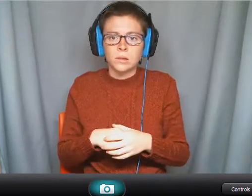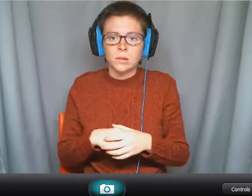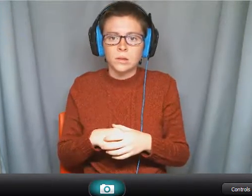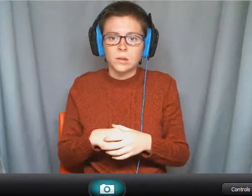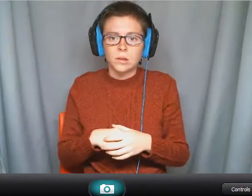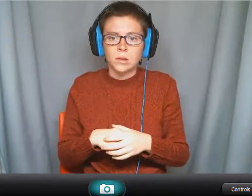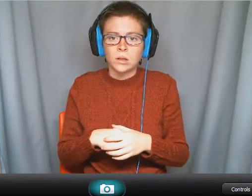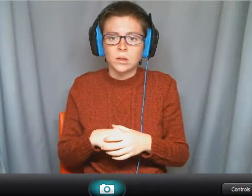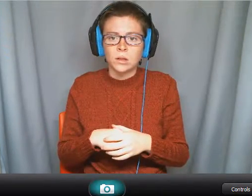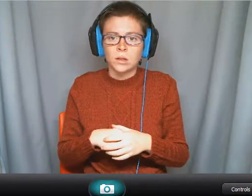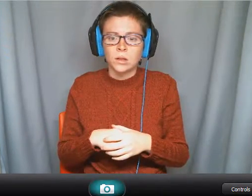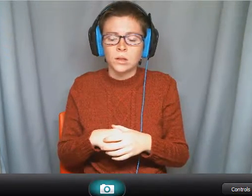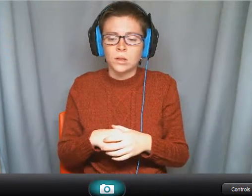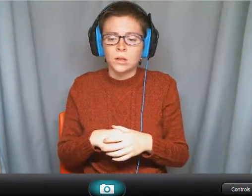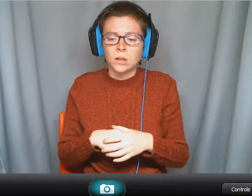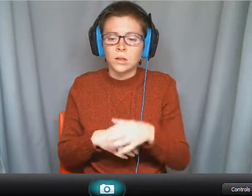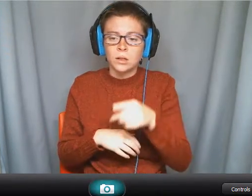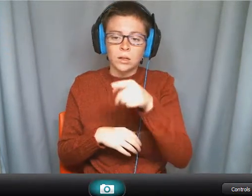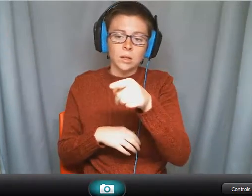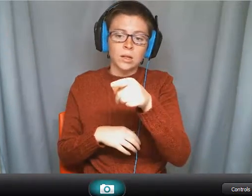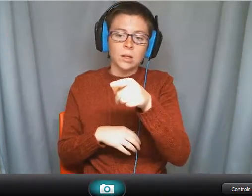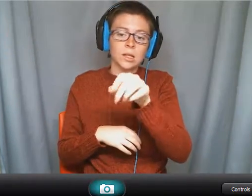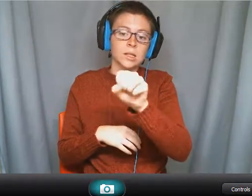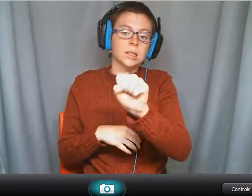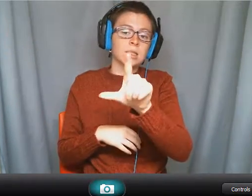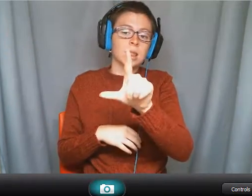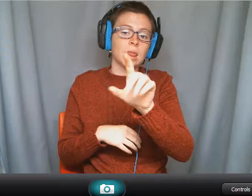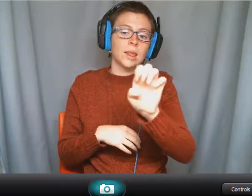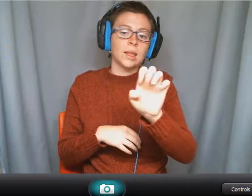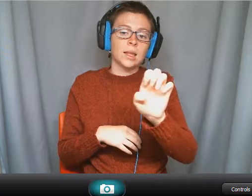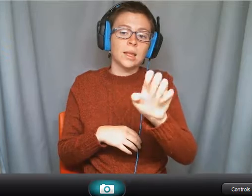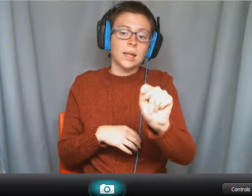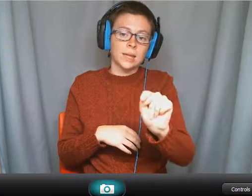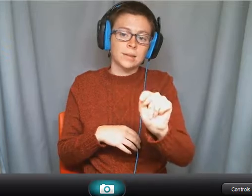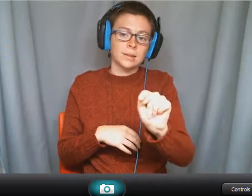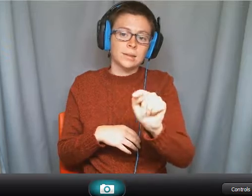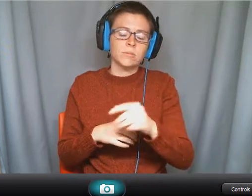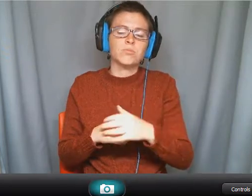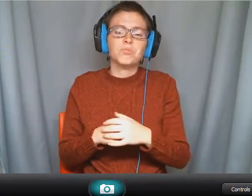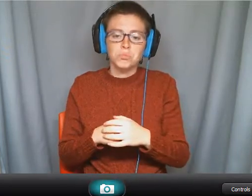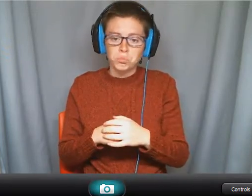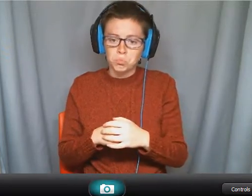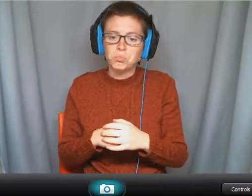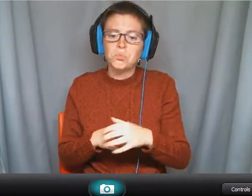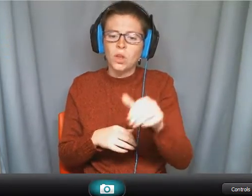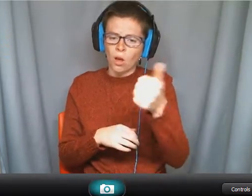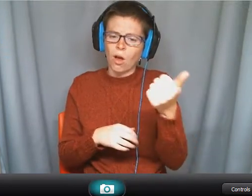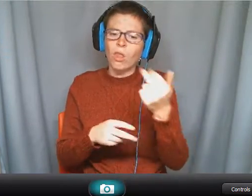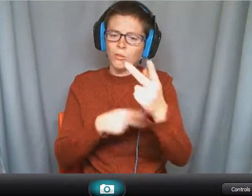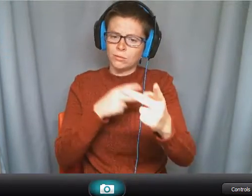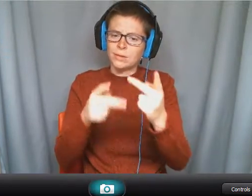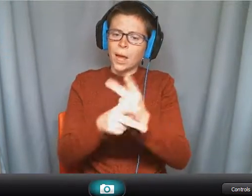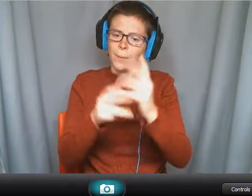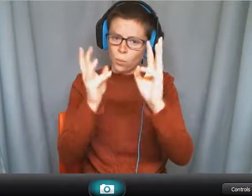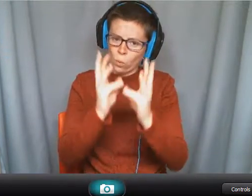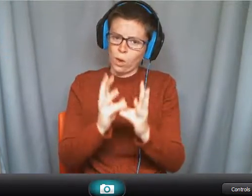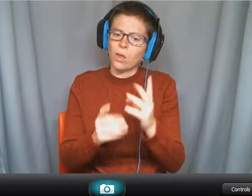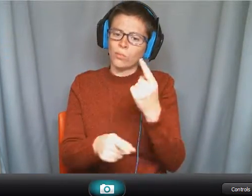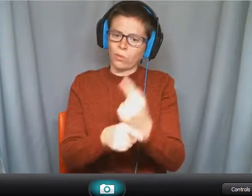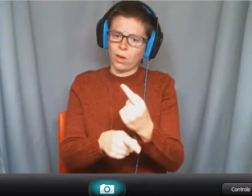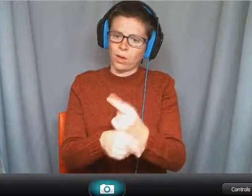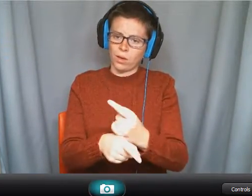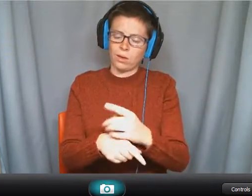Sleet. Sleet is another kind of weather condition, isn't it? Overcast. When